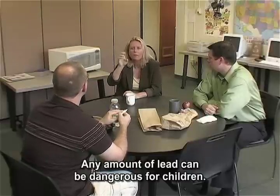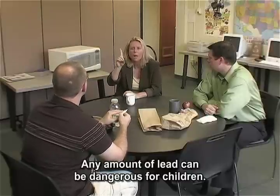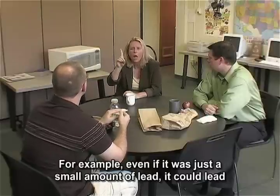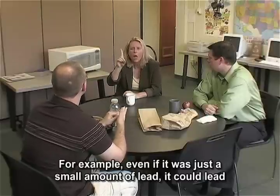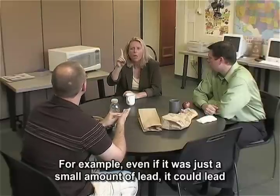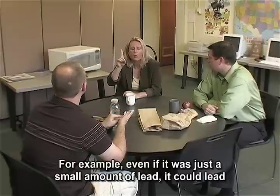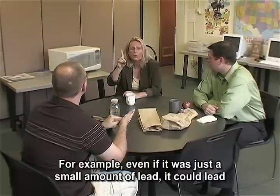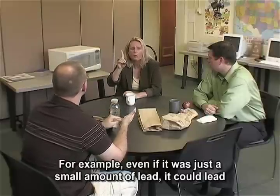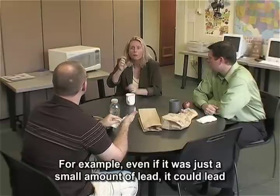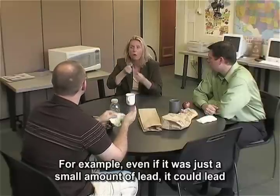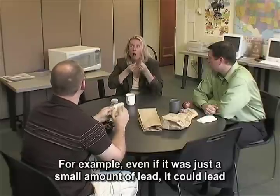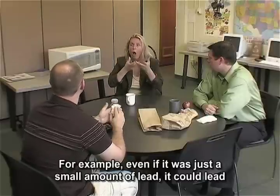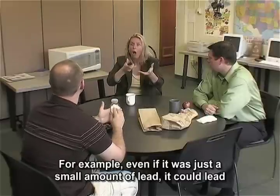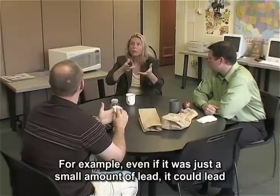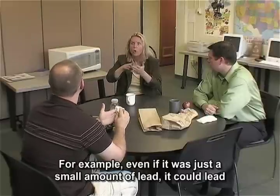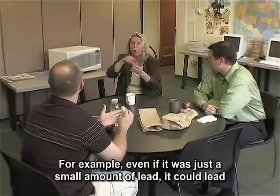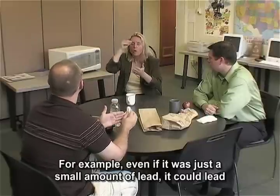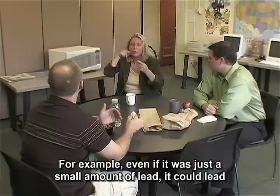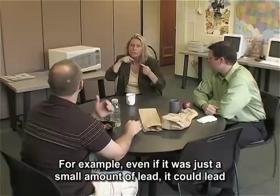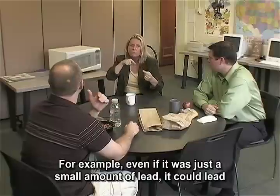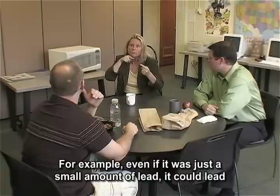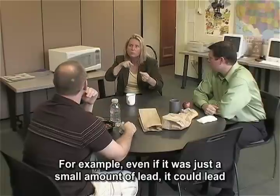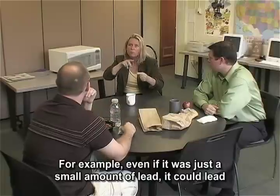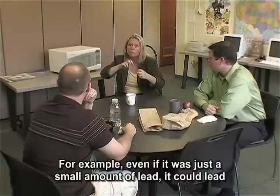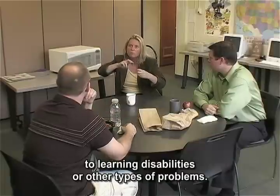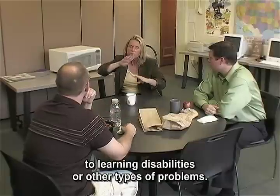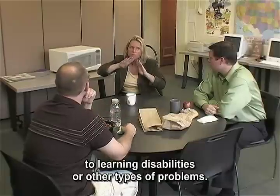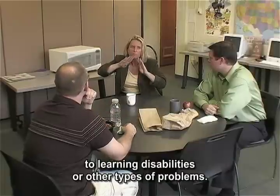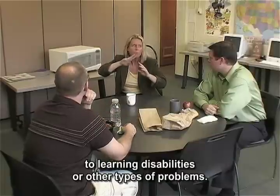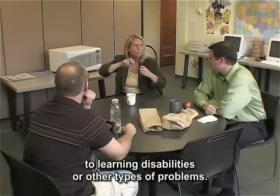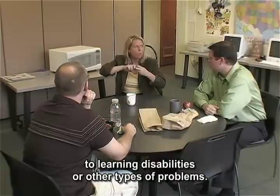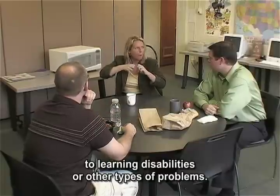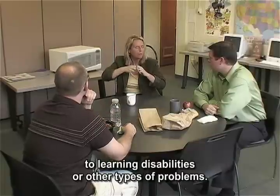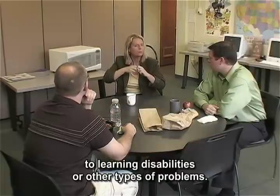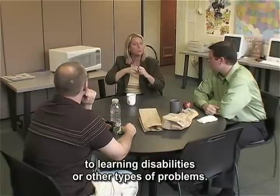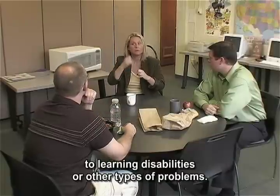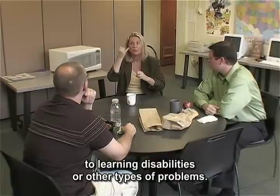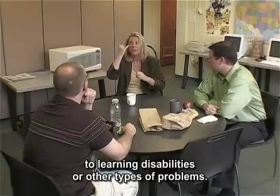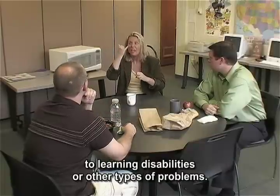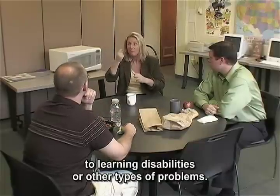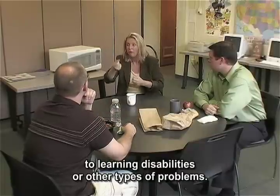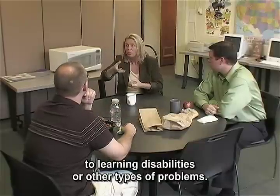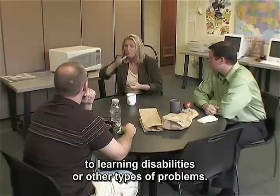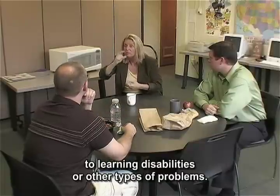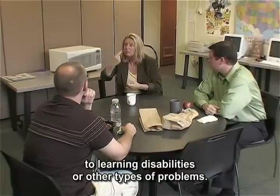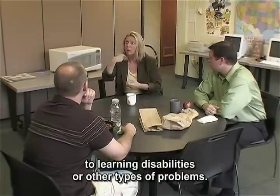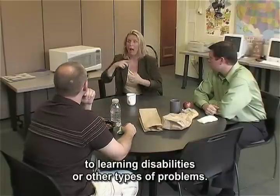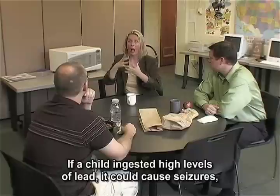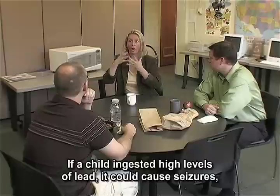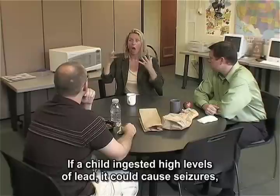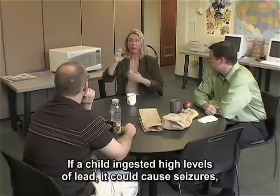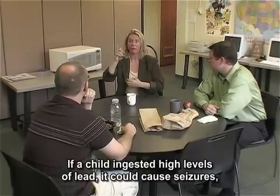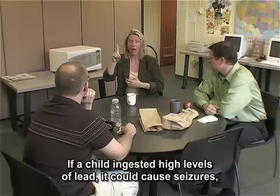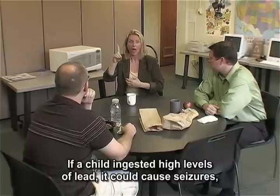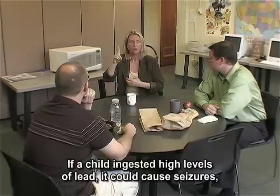example, even if it was just a small amount of lead, it could lead to learning disabilities or other types of problems. If a child ingested high